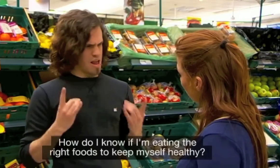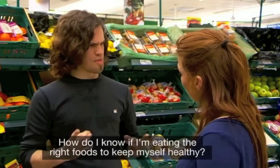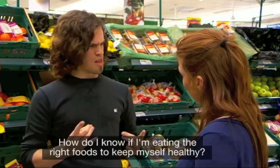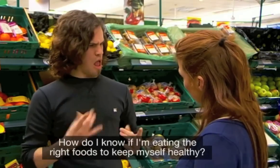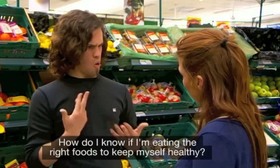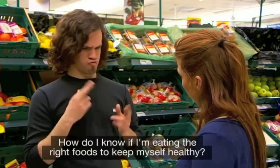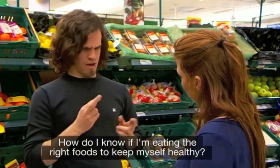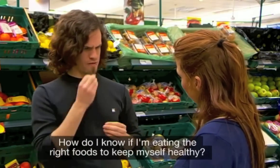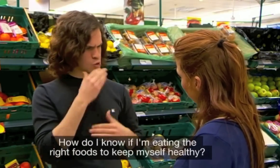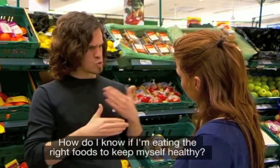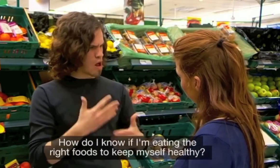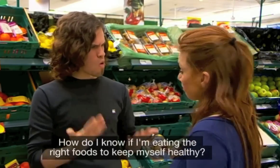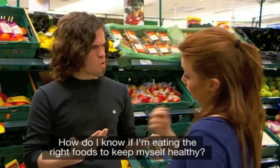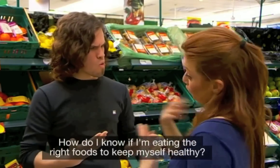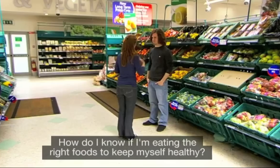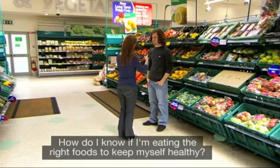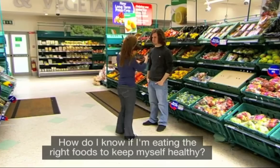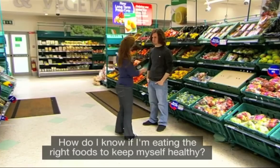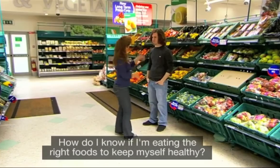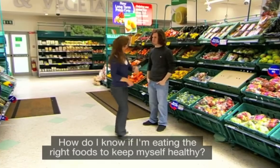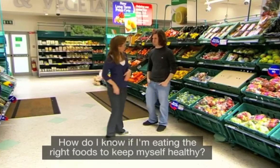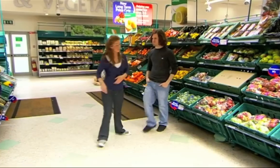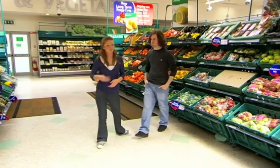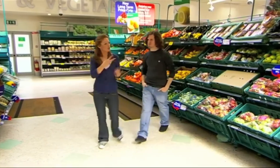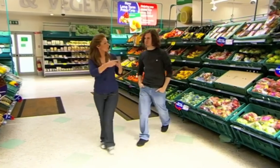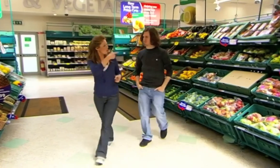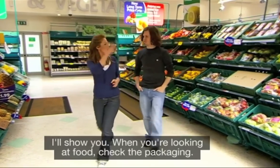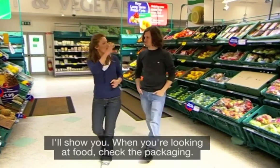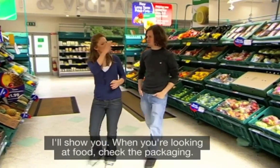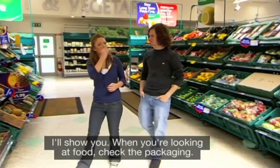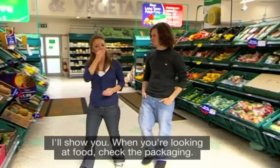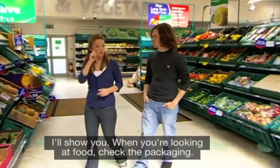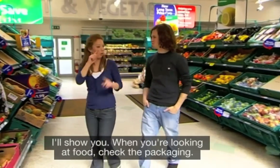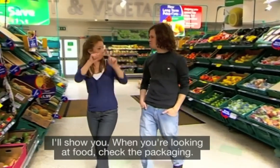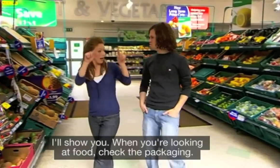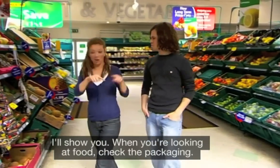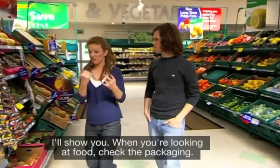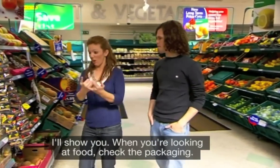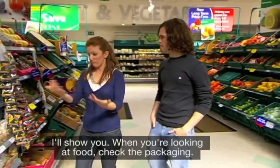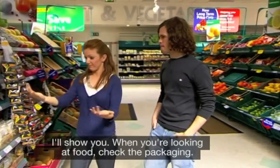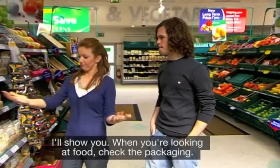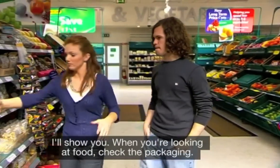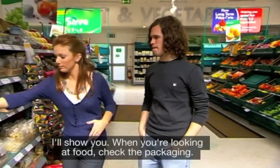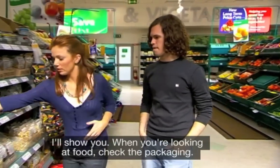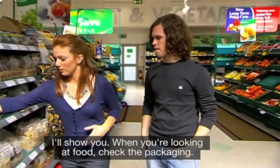How do I know if I'm eating the right foods to keep myself healthy? Come on, I'll show you. When you're looking at food, check the packaging like this.